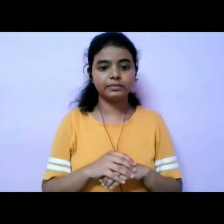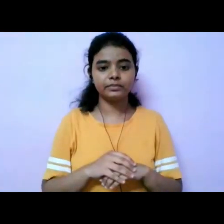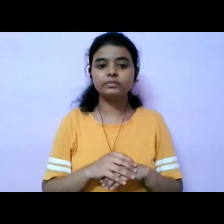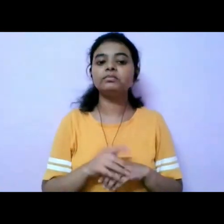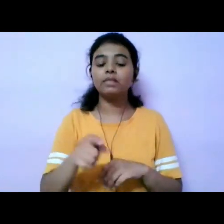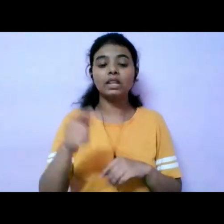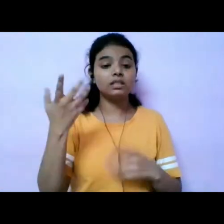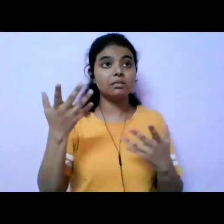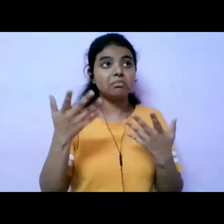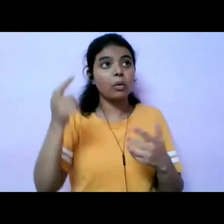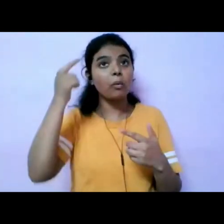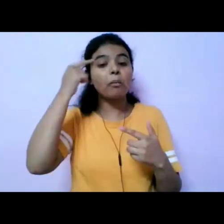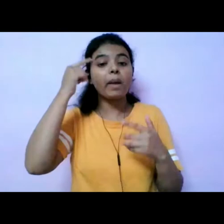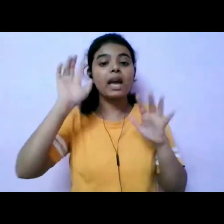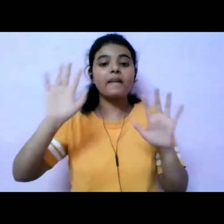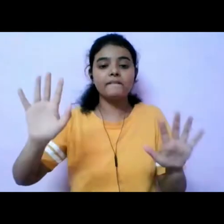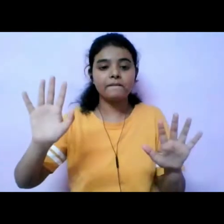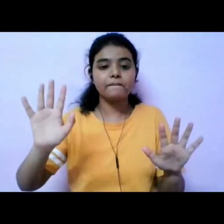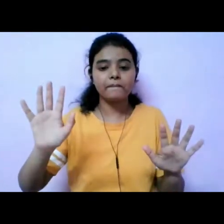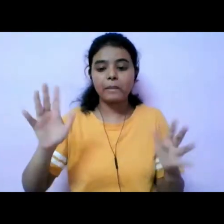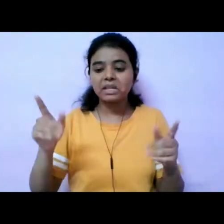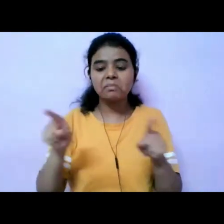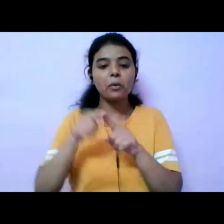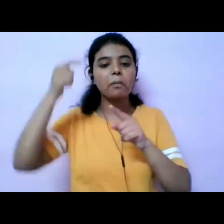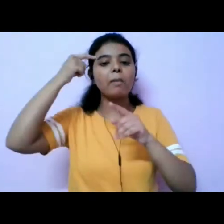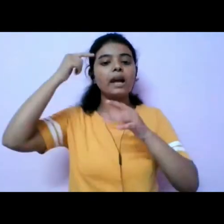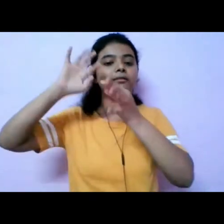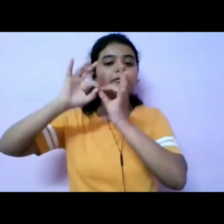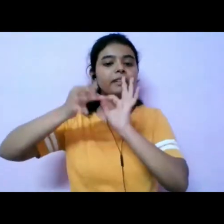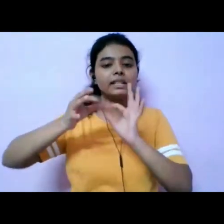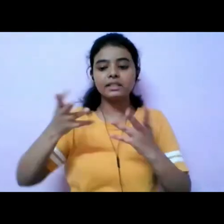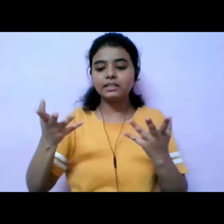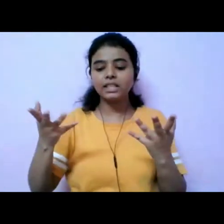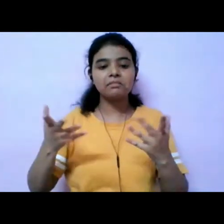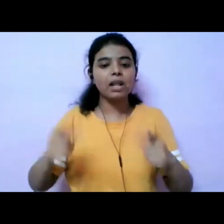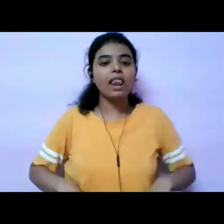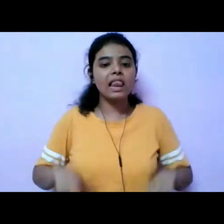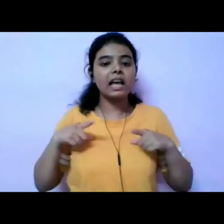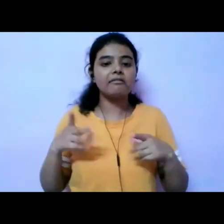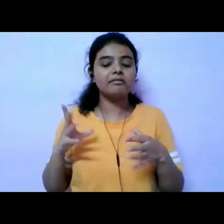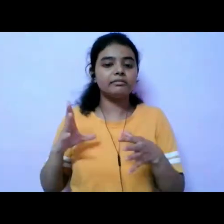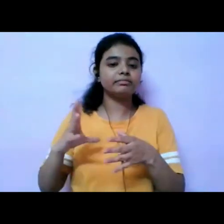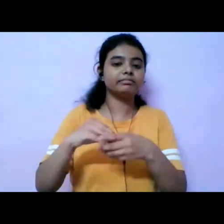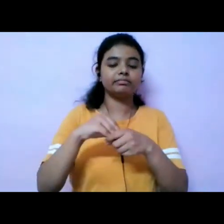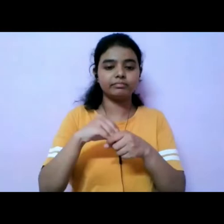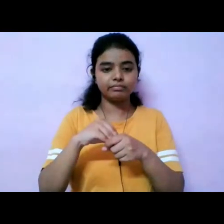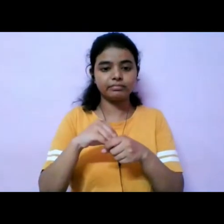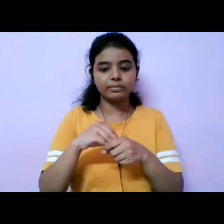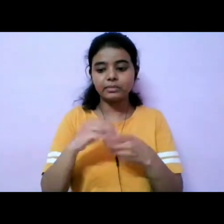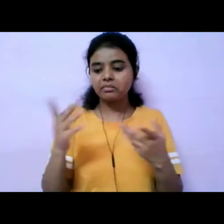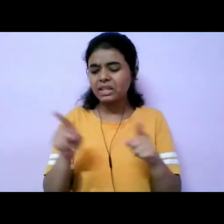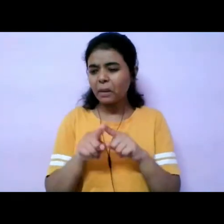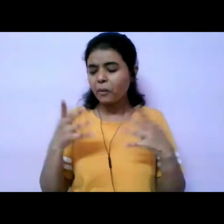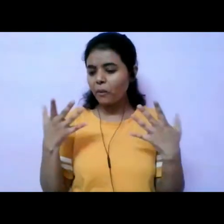hall therein that is a made place, created by light, where from the